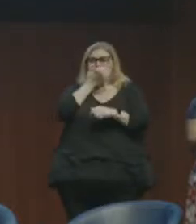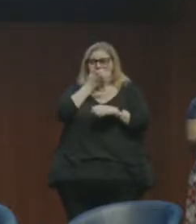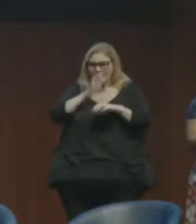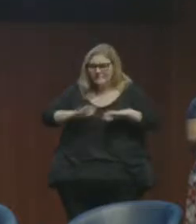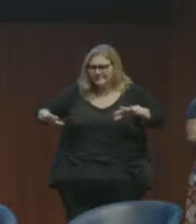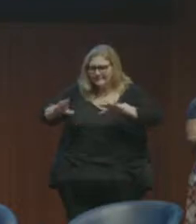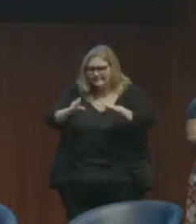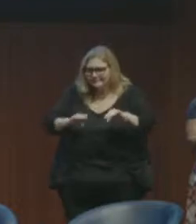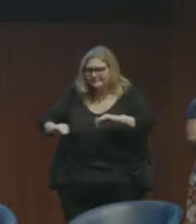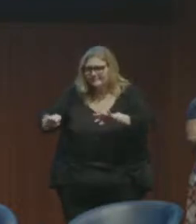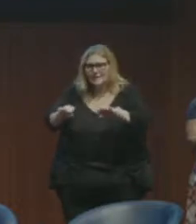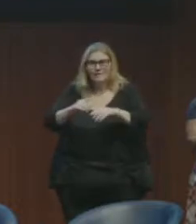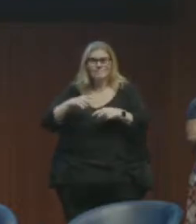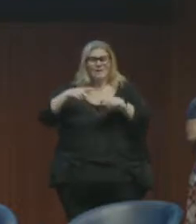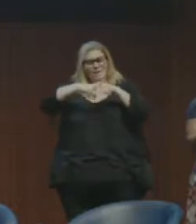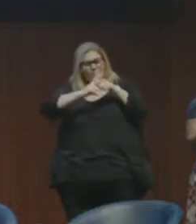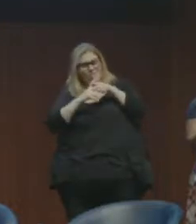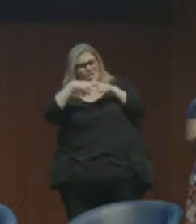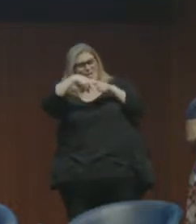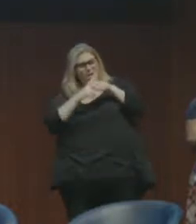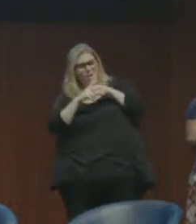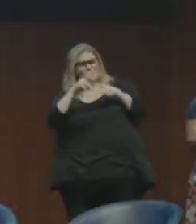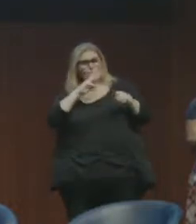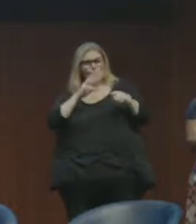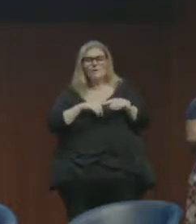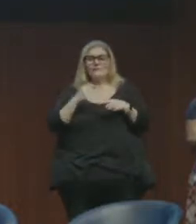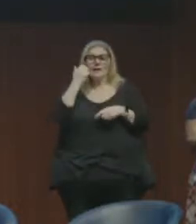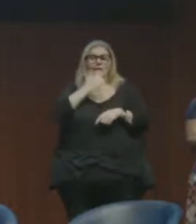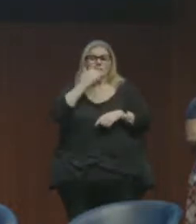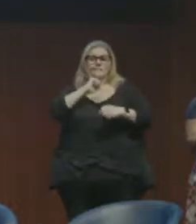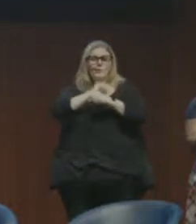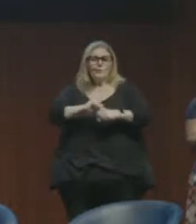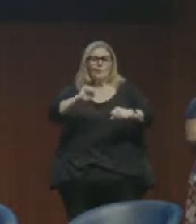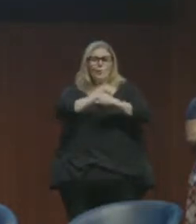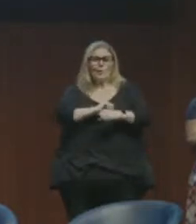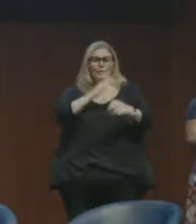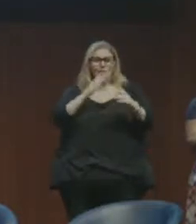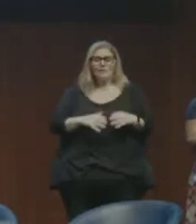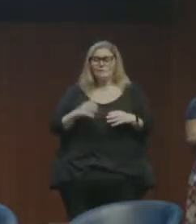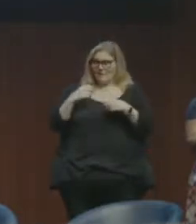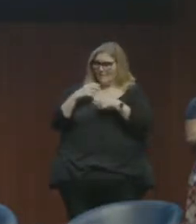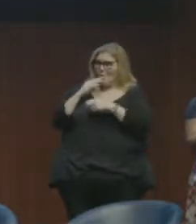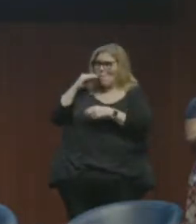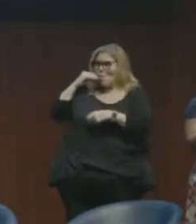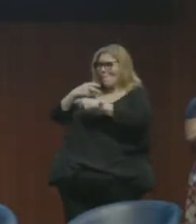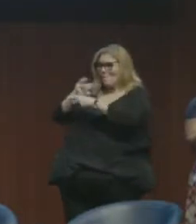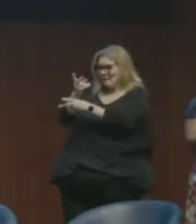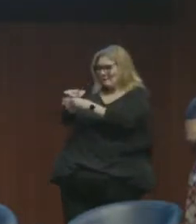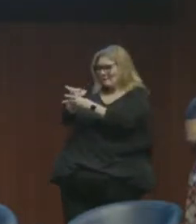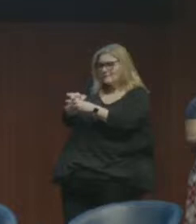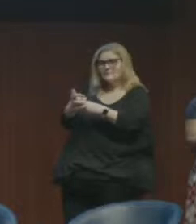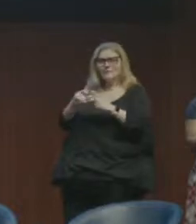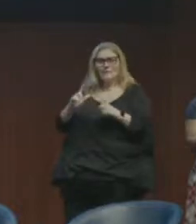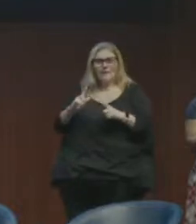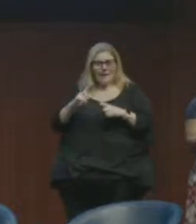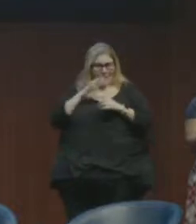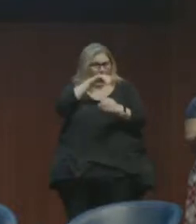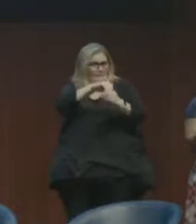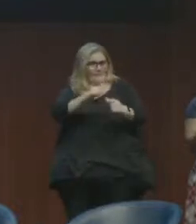landscaper, plumber, day laborer, homemaker, living